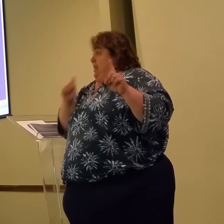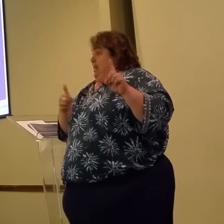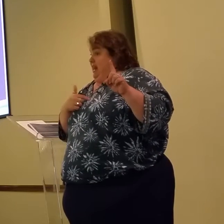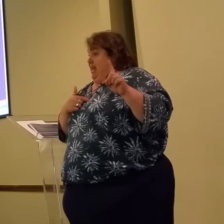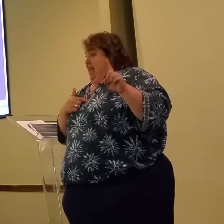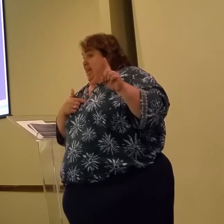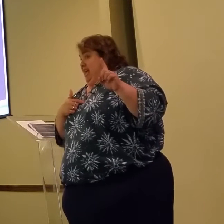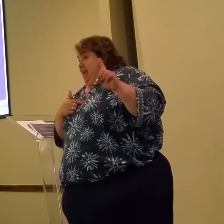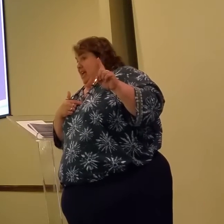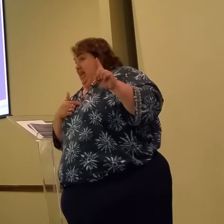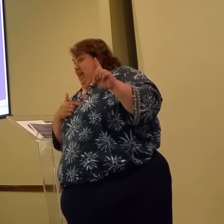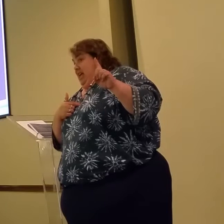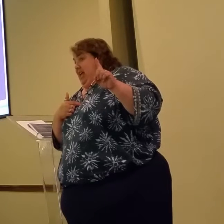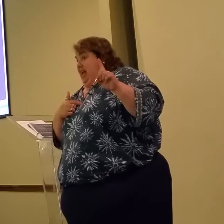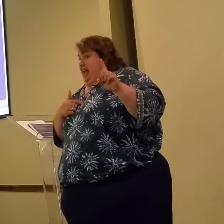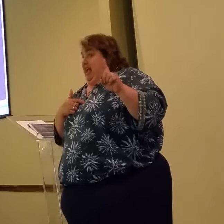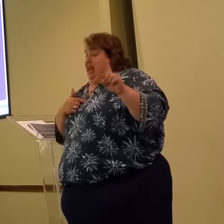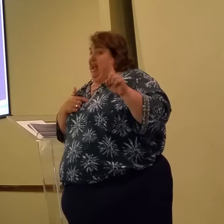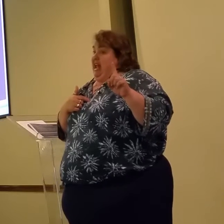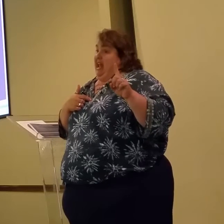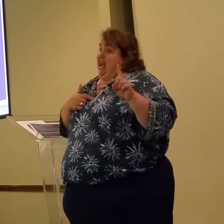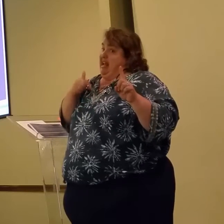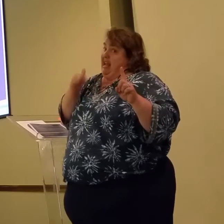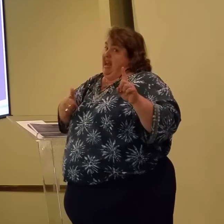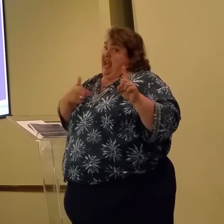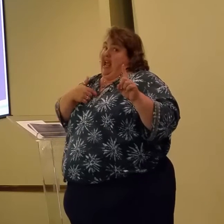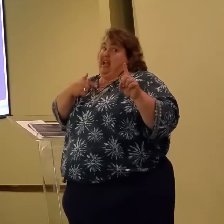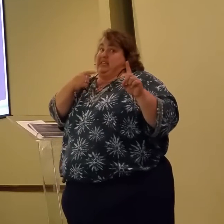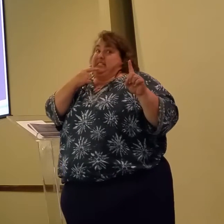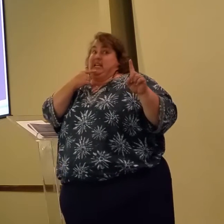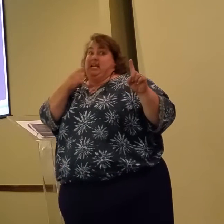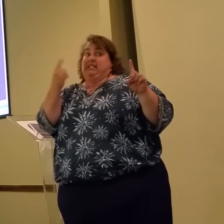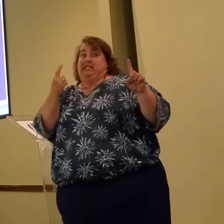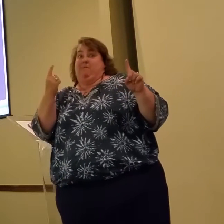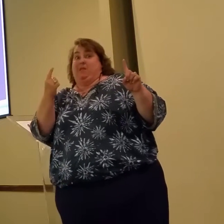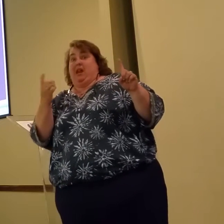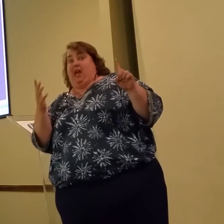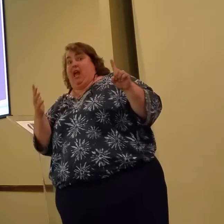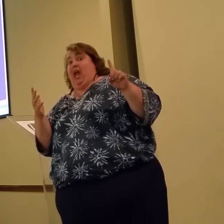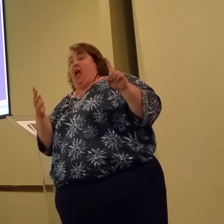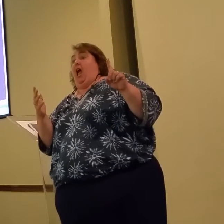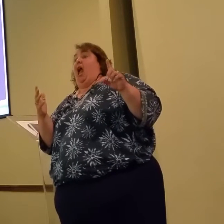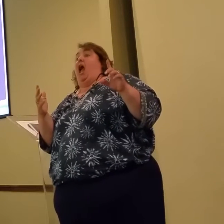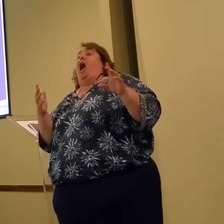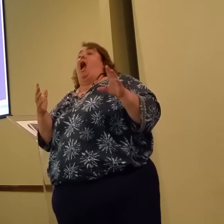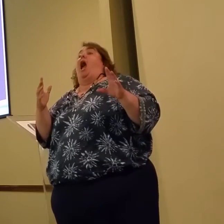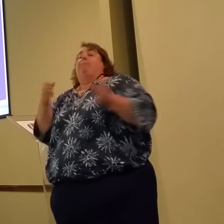you're thinking to yourself, I really trust this interpreter that's in here with me? And should I be able to say